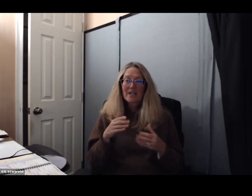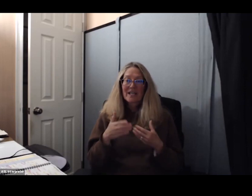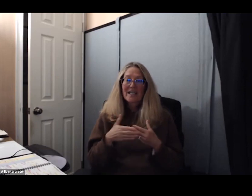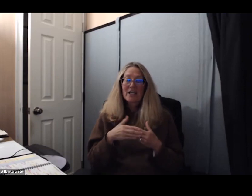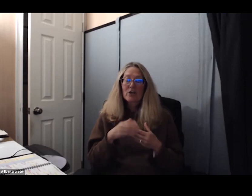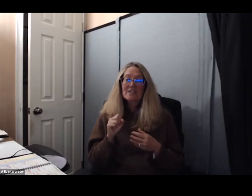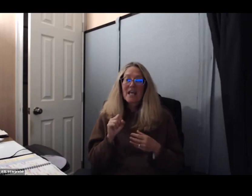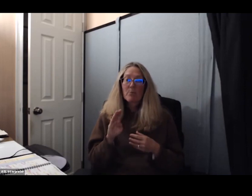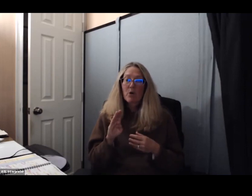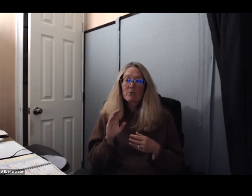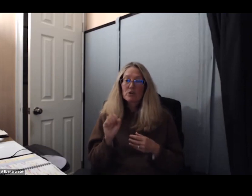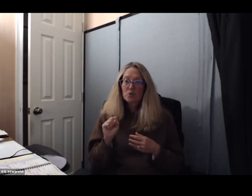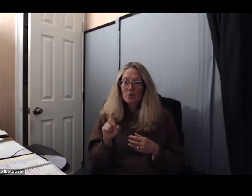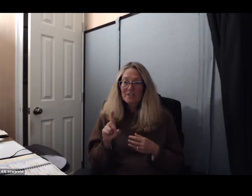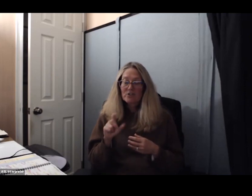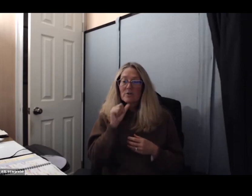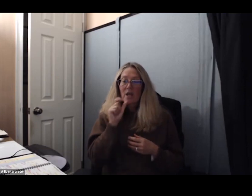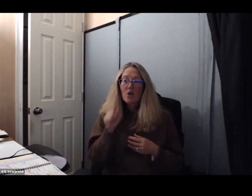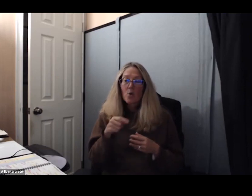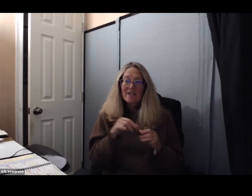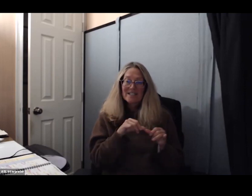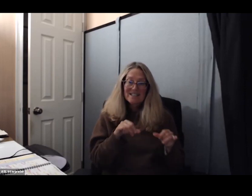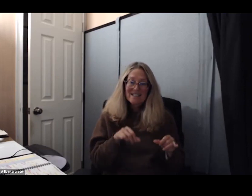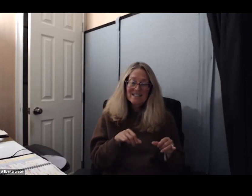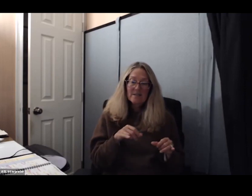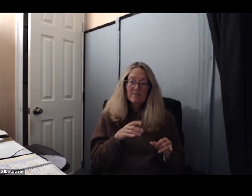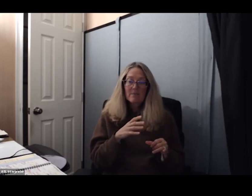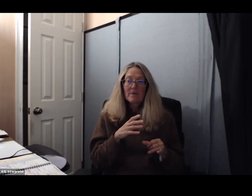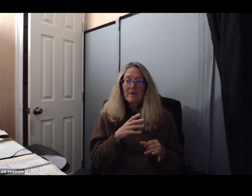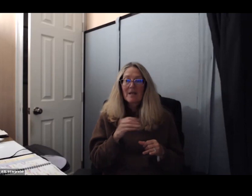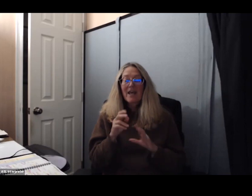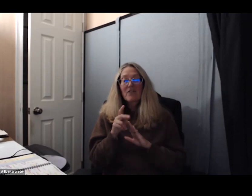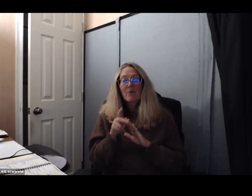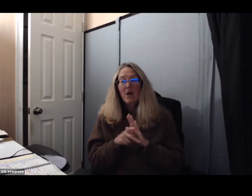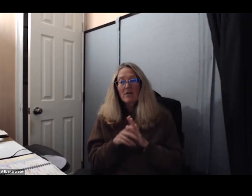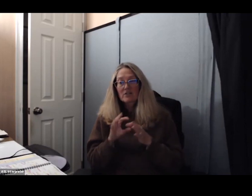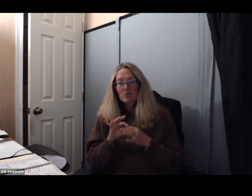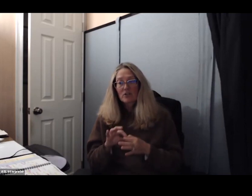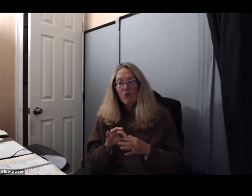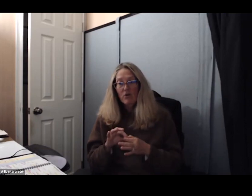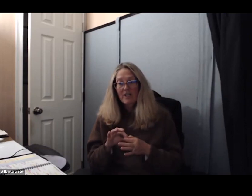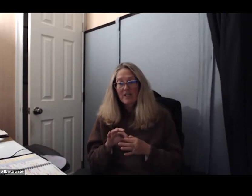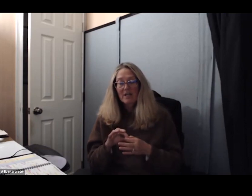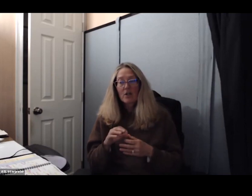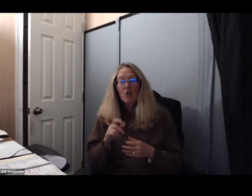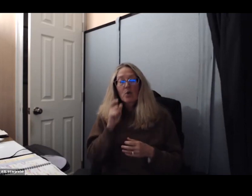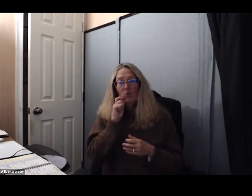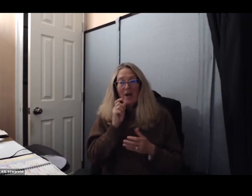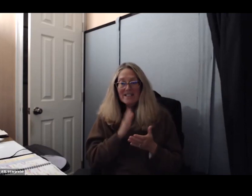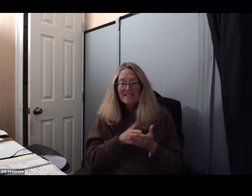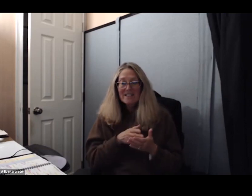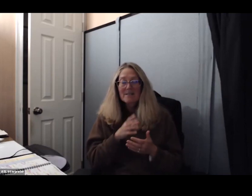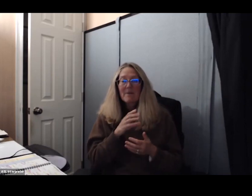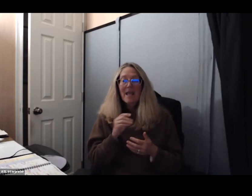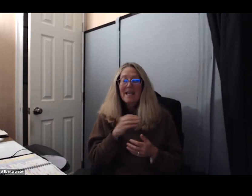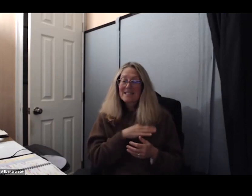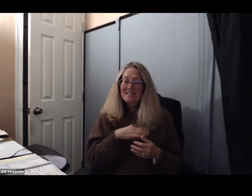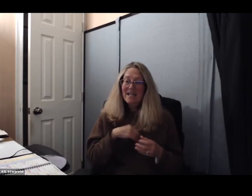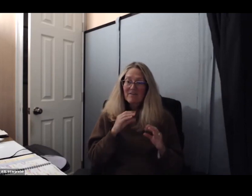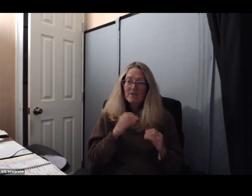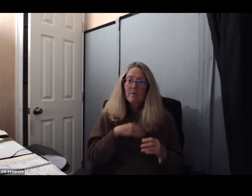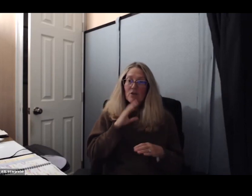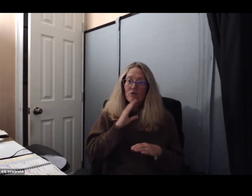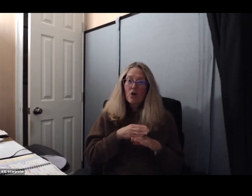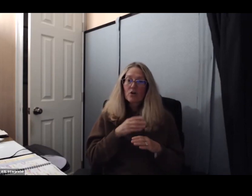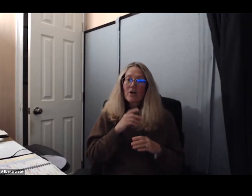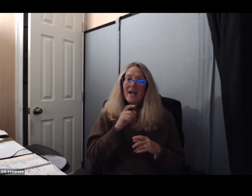School District, not only by the system and the policies regarding blatant racism, but by the staff and teachers. My daughter has